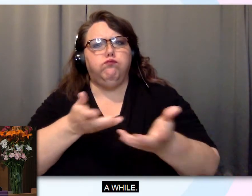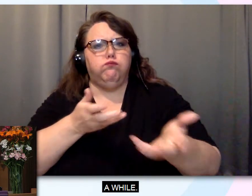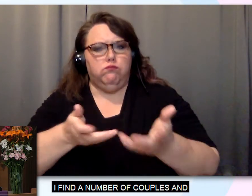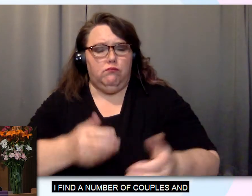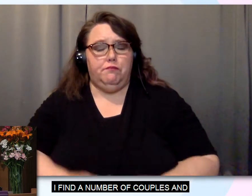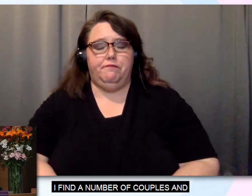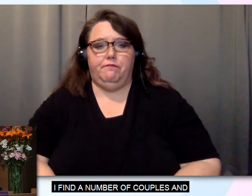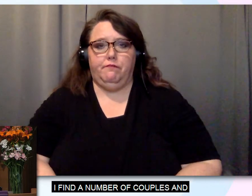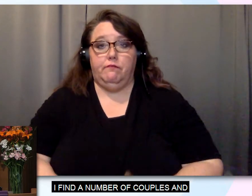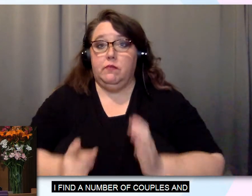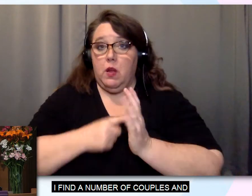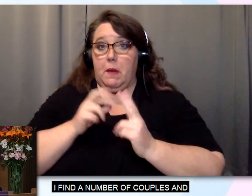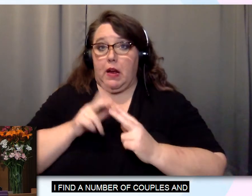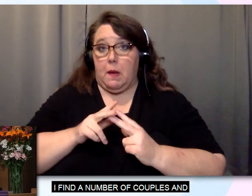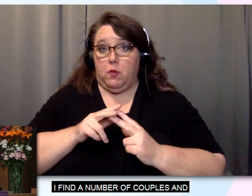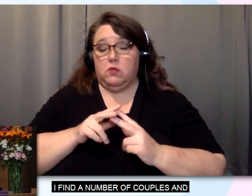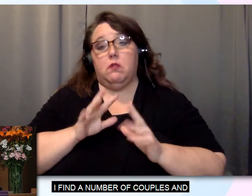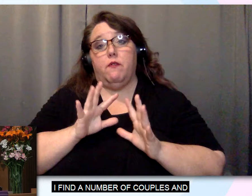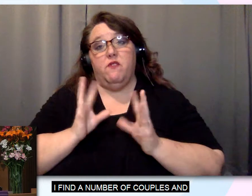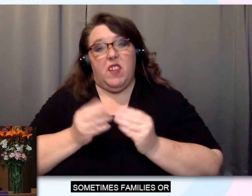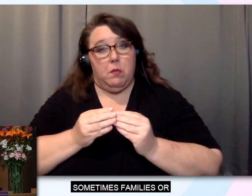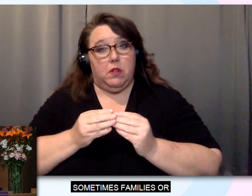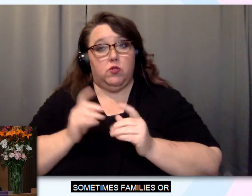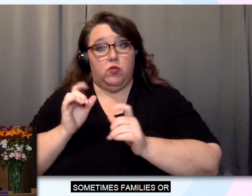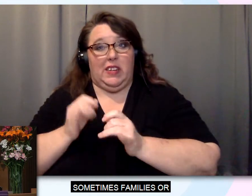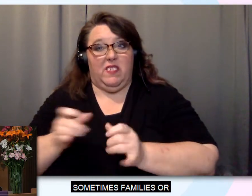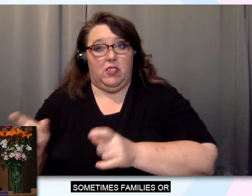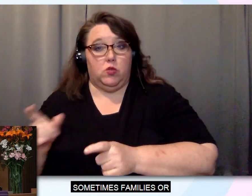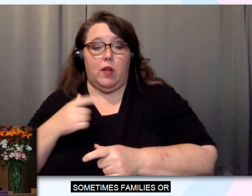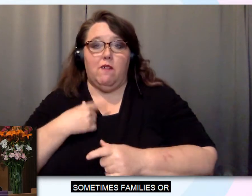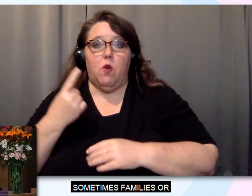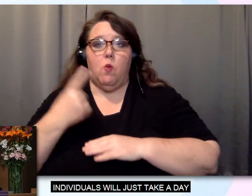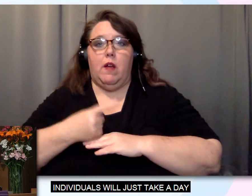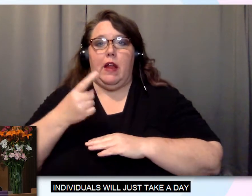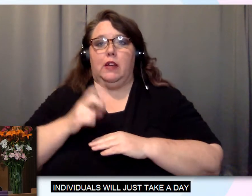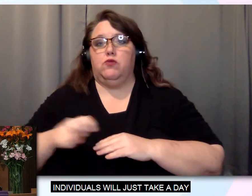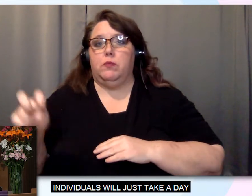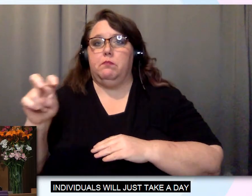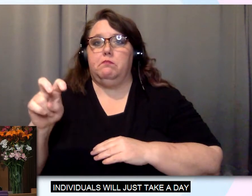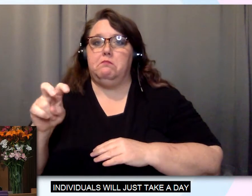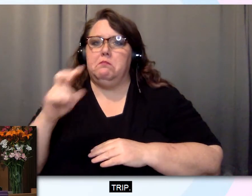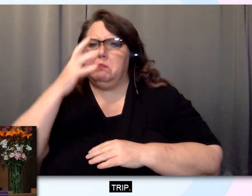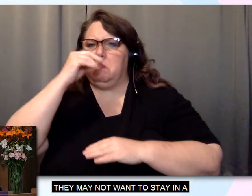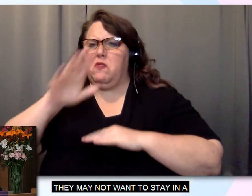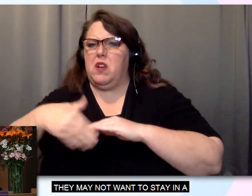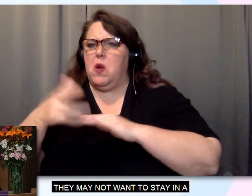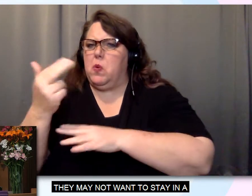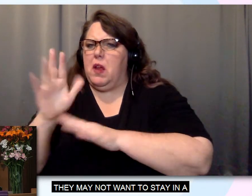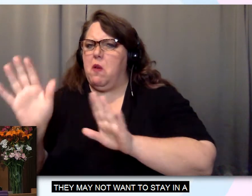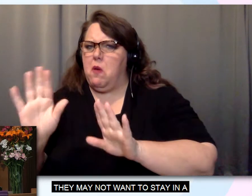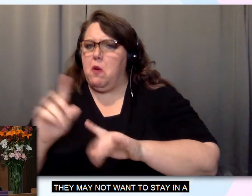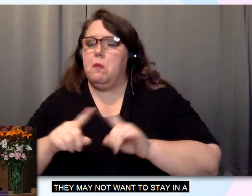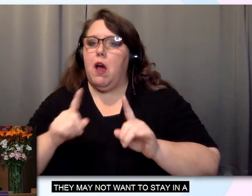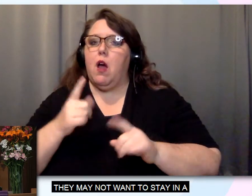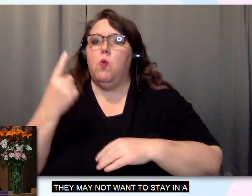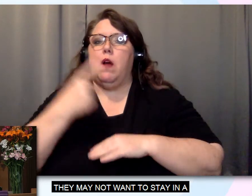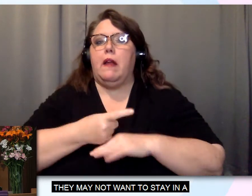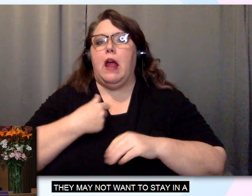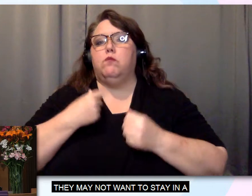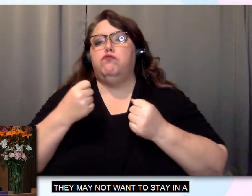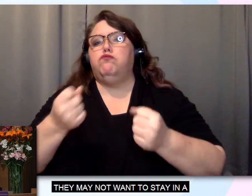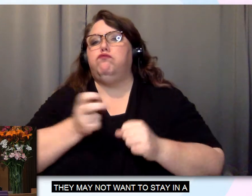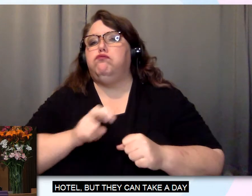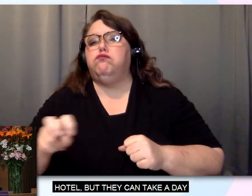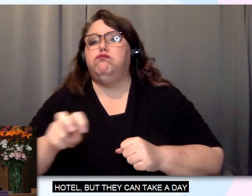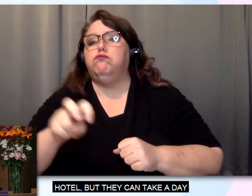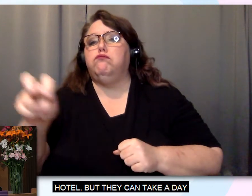I find a number of couples, and sometimes families or individuals, will just take a day trip. They may not want to stay in a hotel, but they can take a